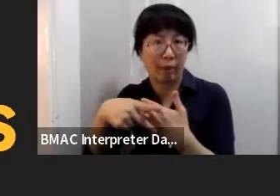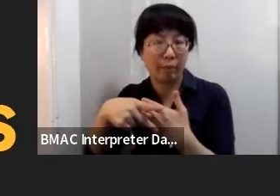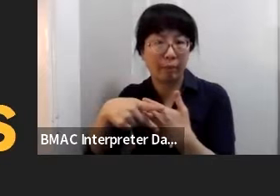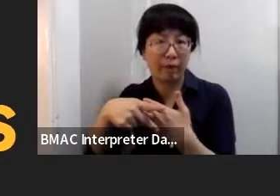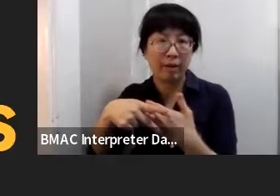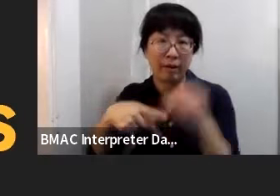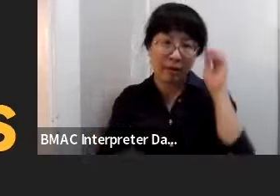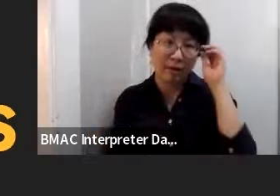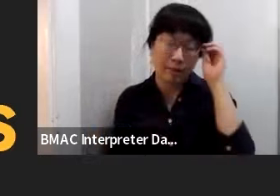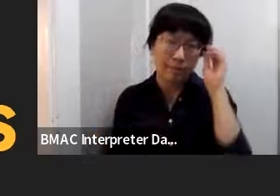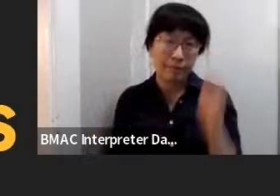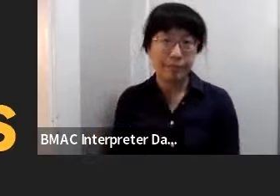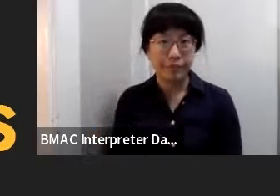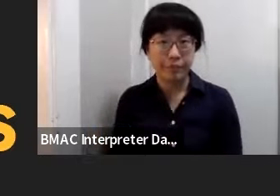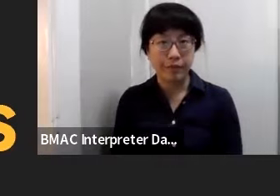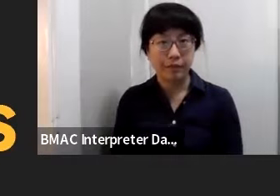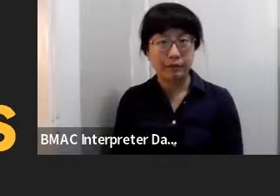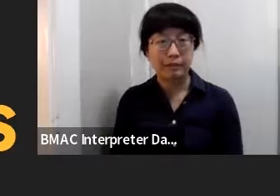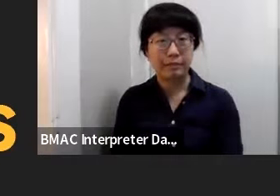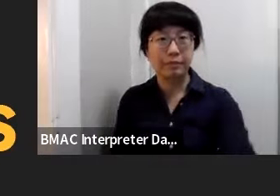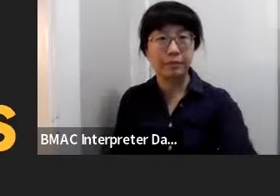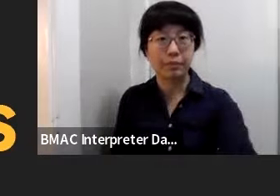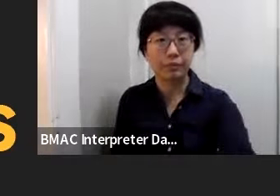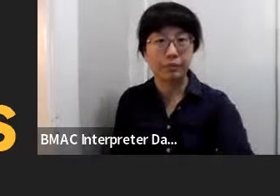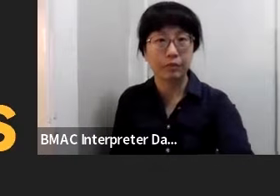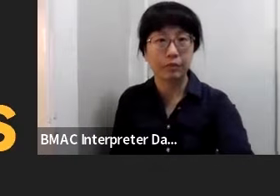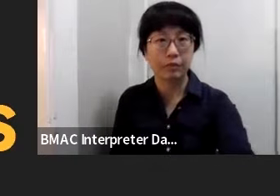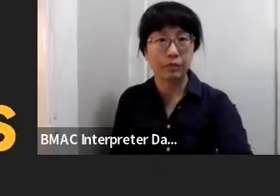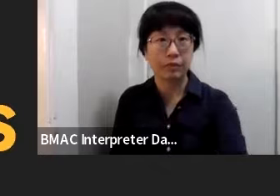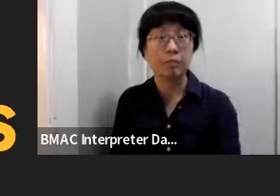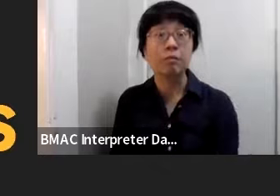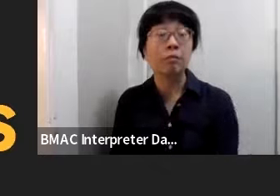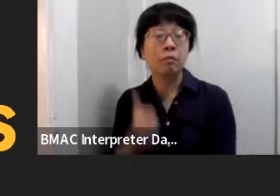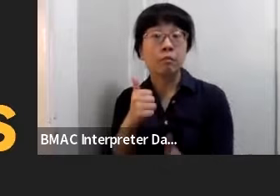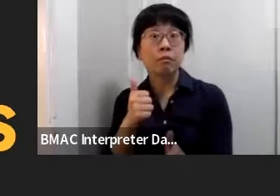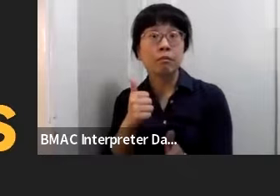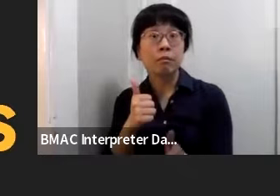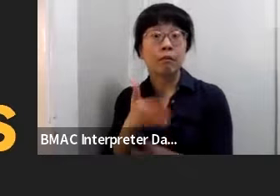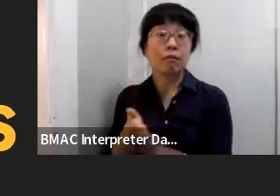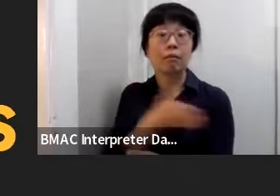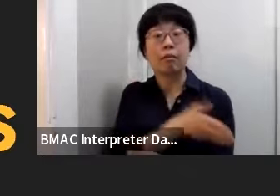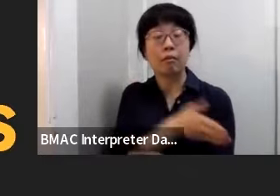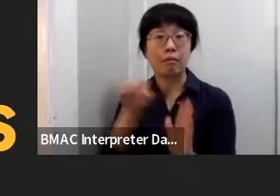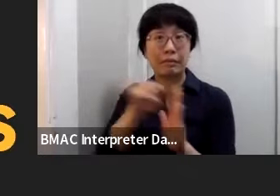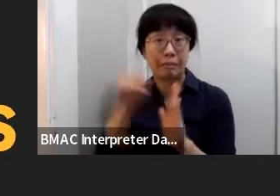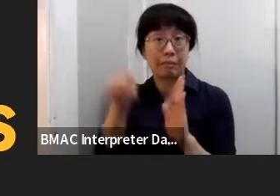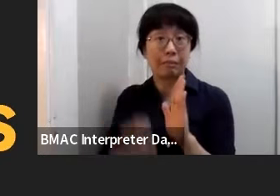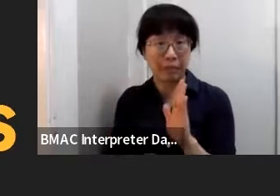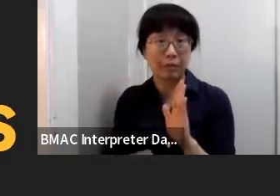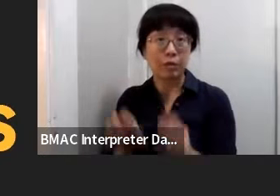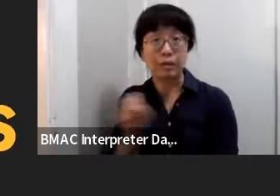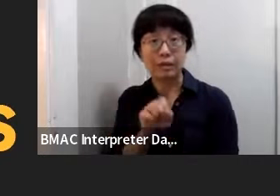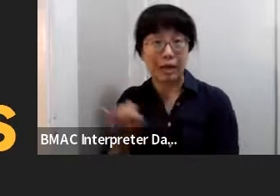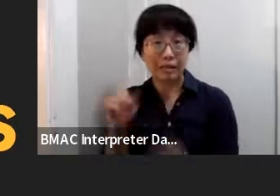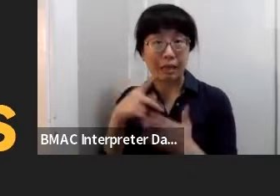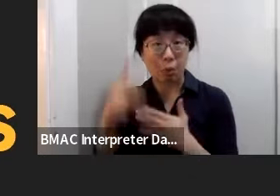is negatively affected, excuse me. So prior to every semester, the SI program, Dr. Jolly, we